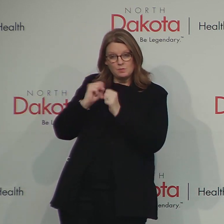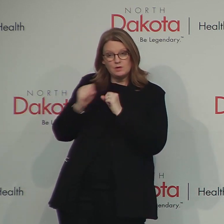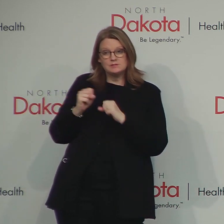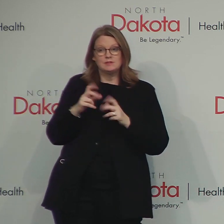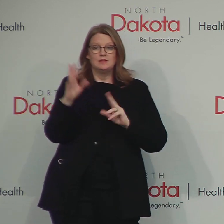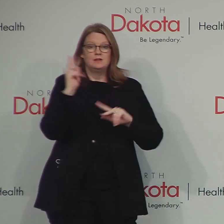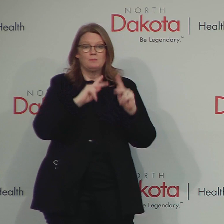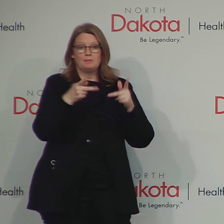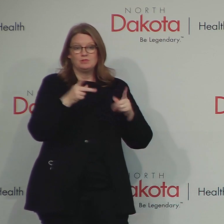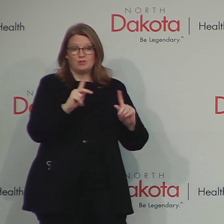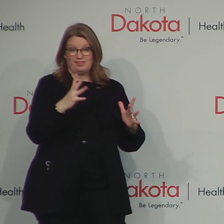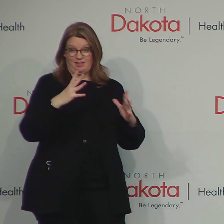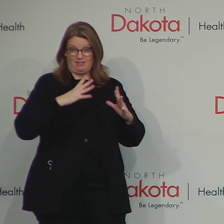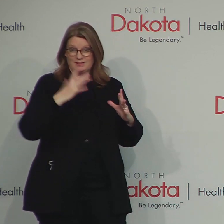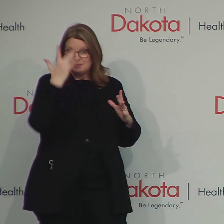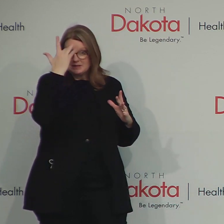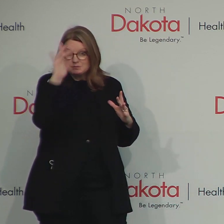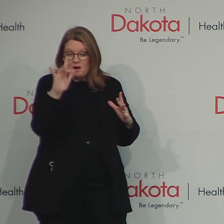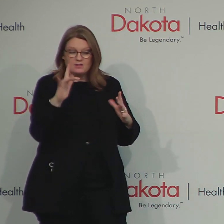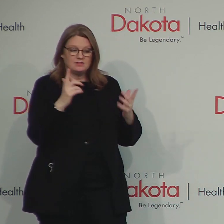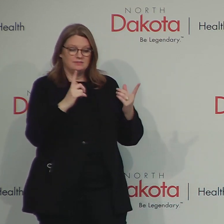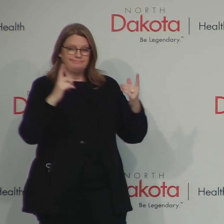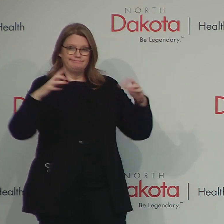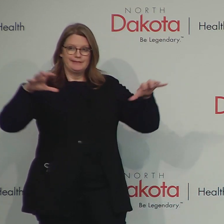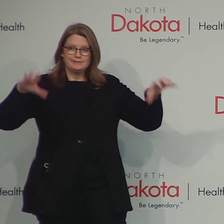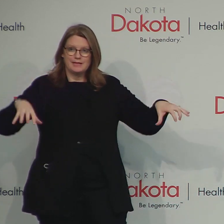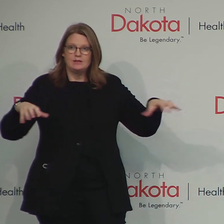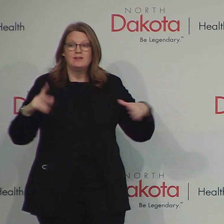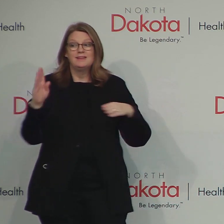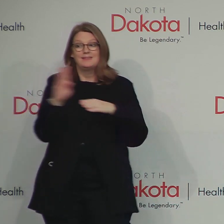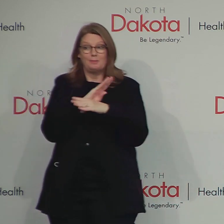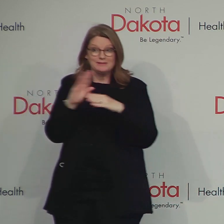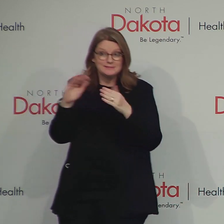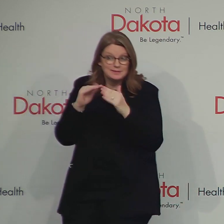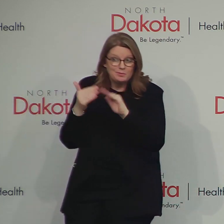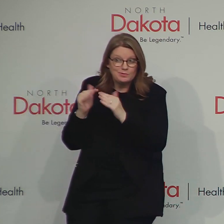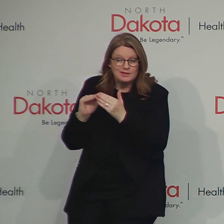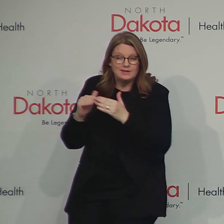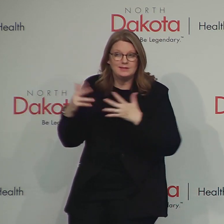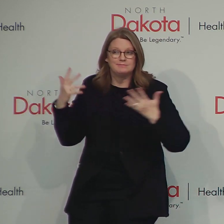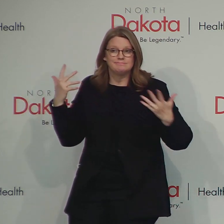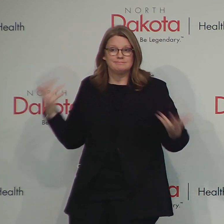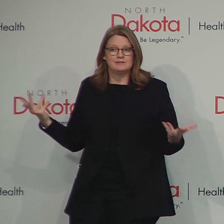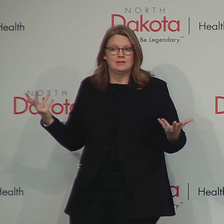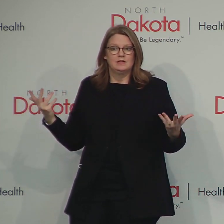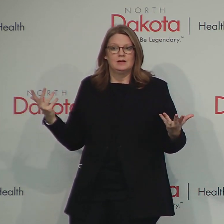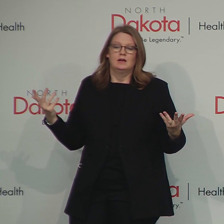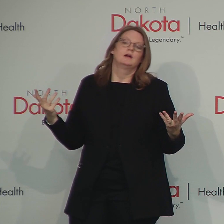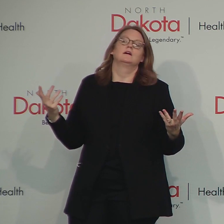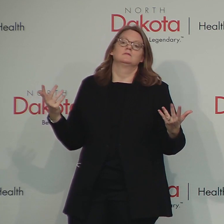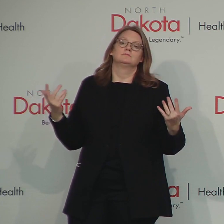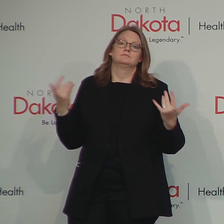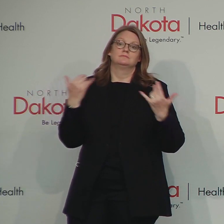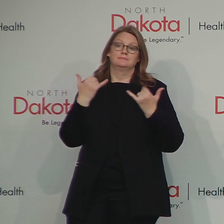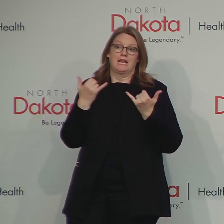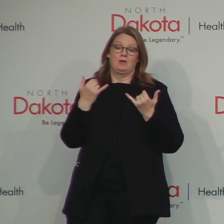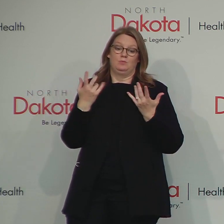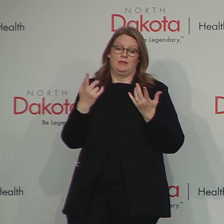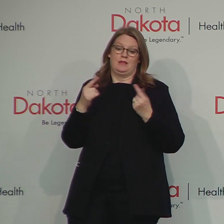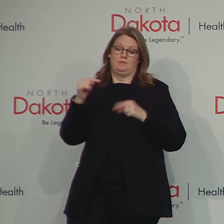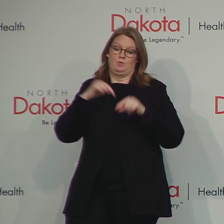the holidays helped. The business community certainly helped. You just have to basically go back to